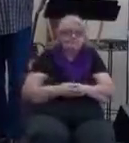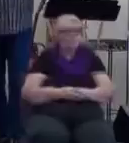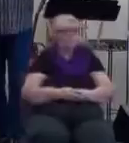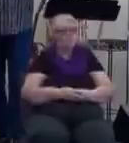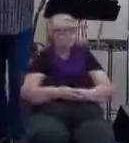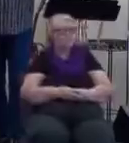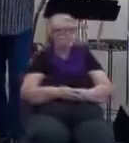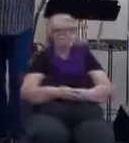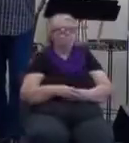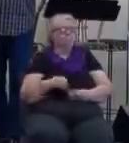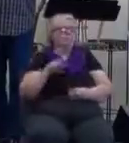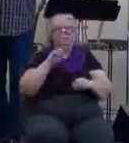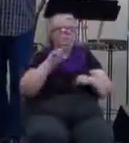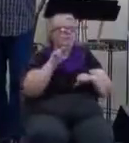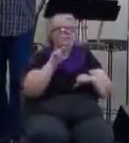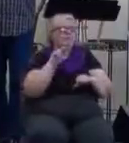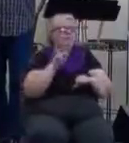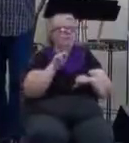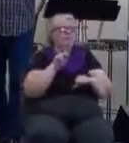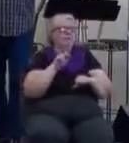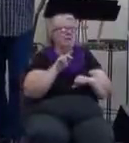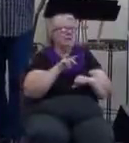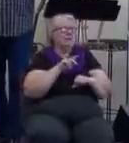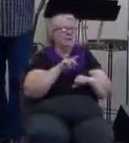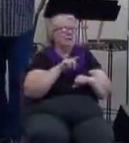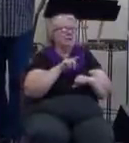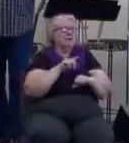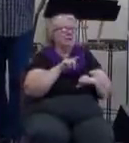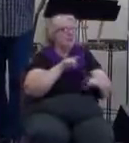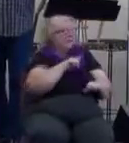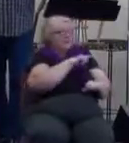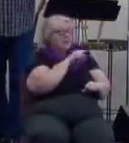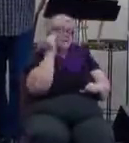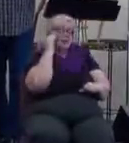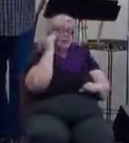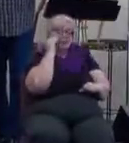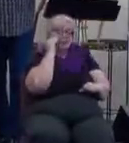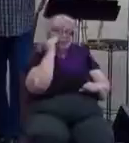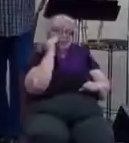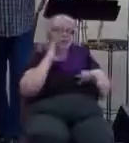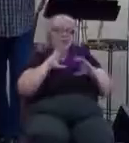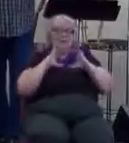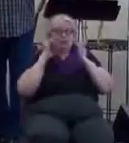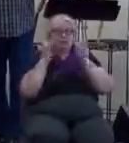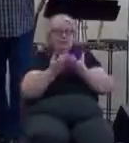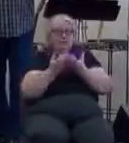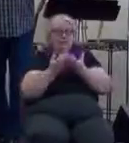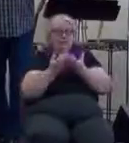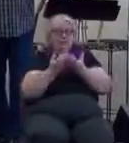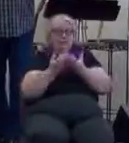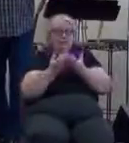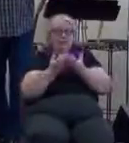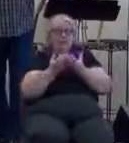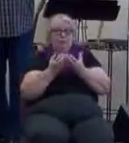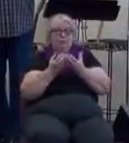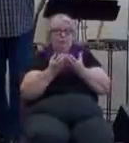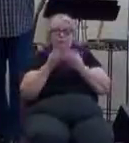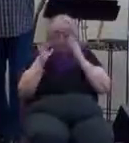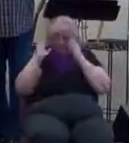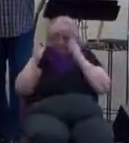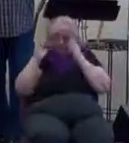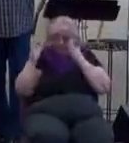He knows that the very crowd that's out there listening to Peter and John is the crowd that turned on Jesus in